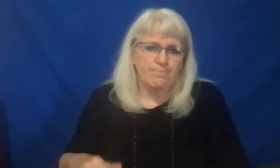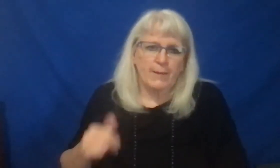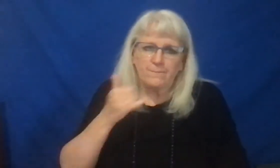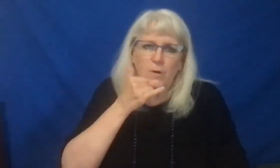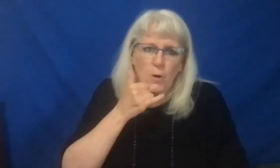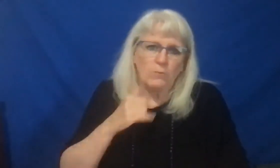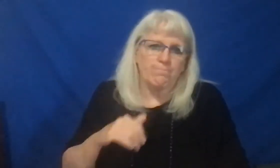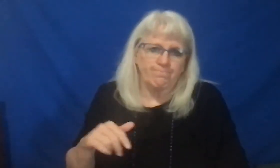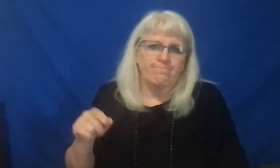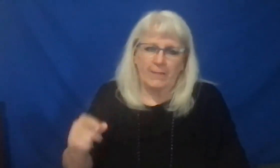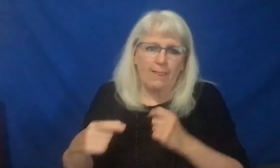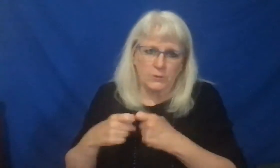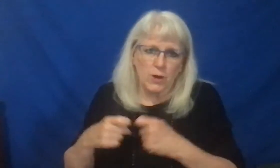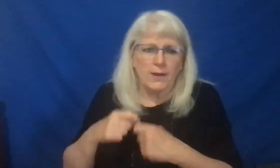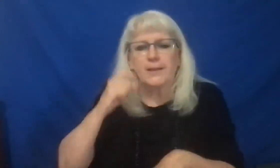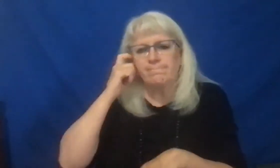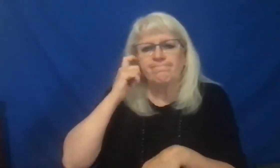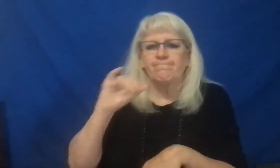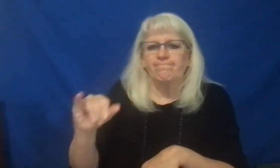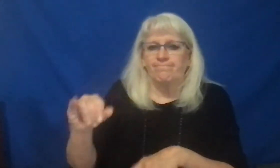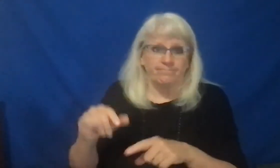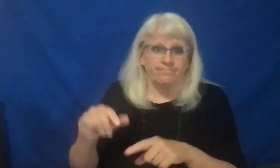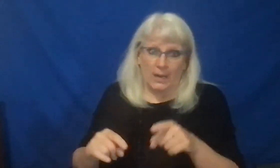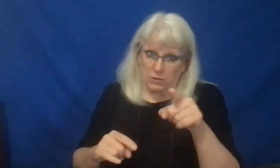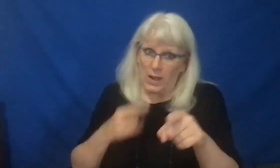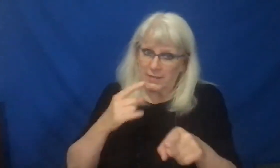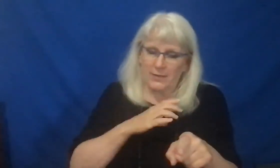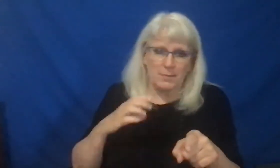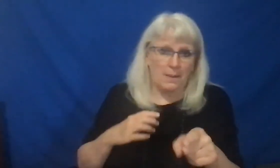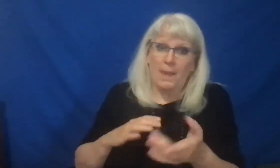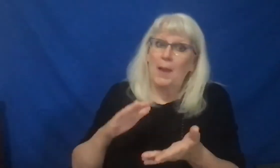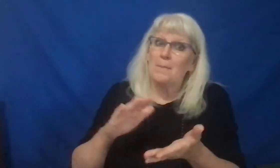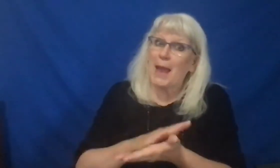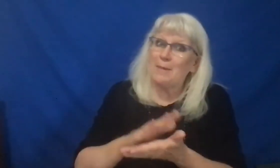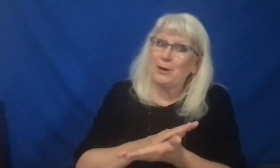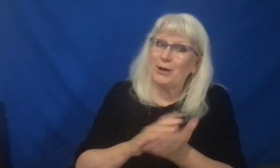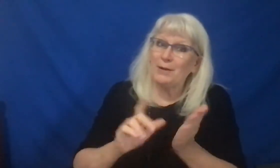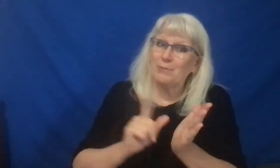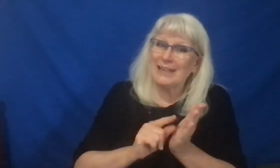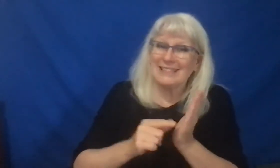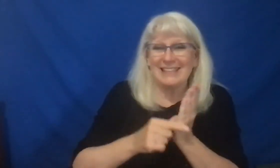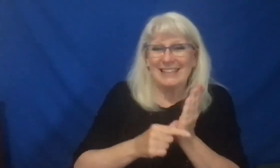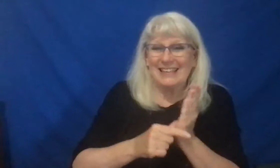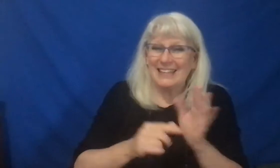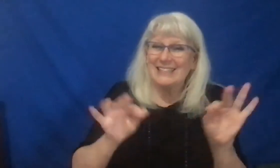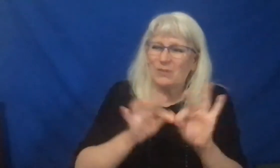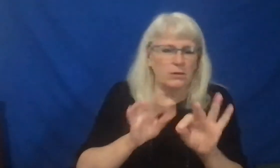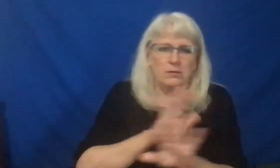Is, the importance of paper literature, but what are we doing to make our literature more accessible